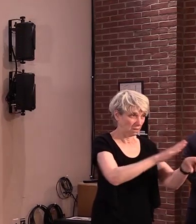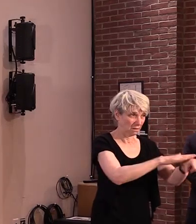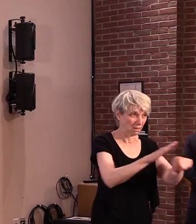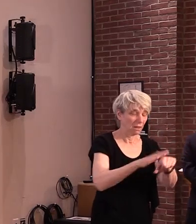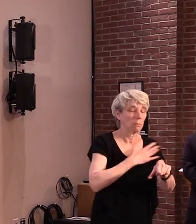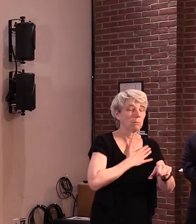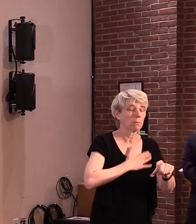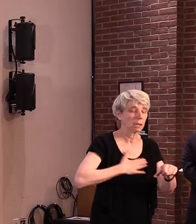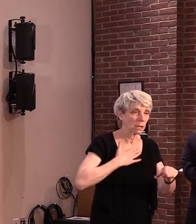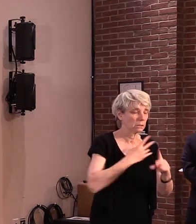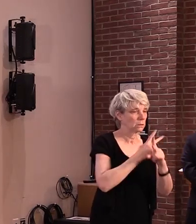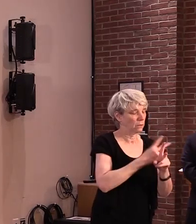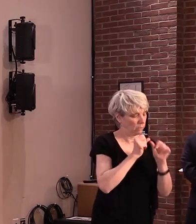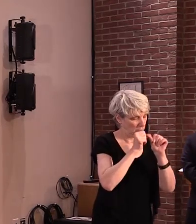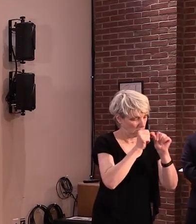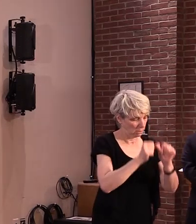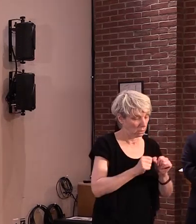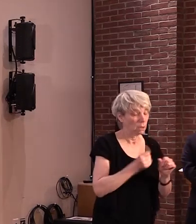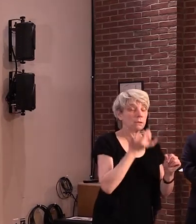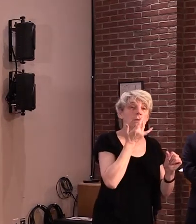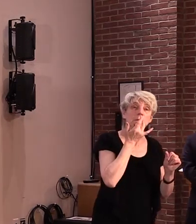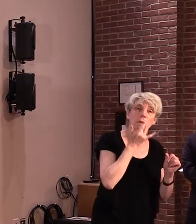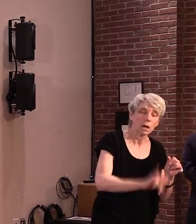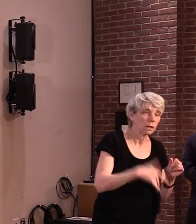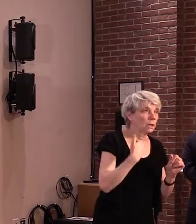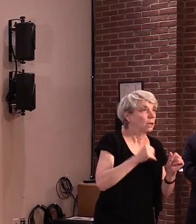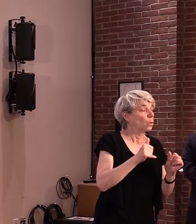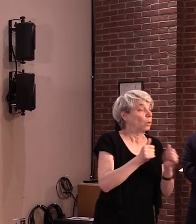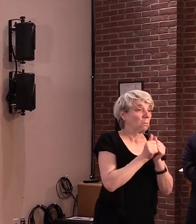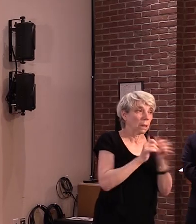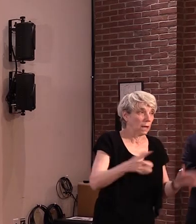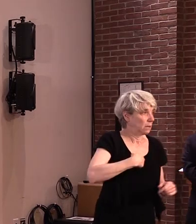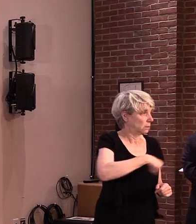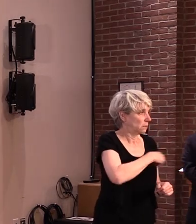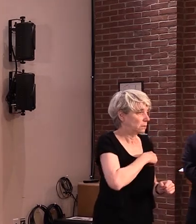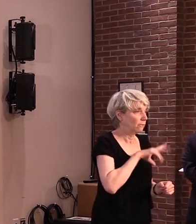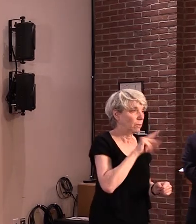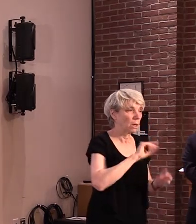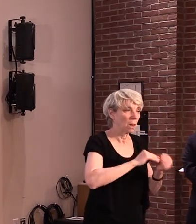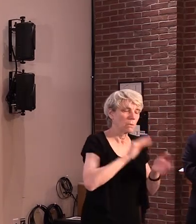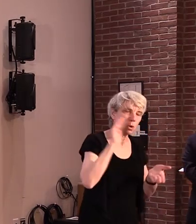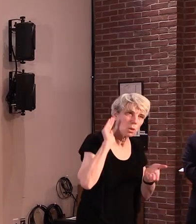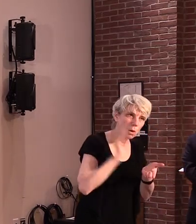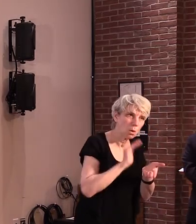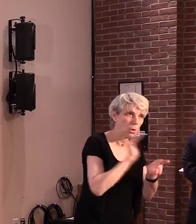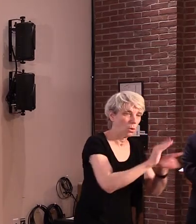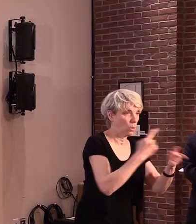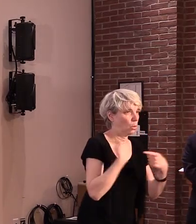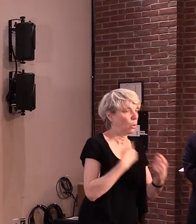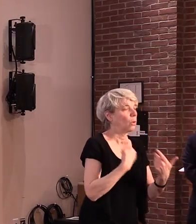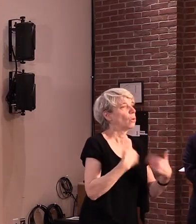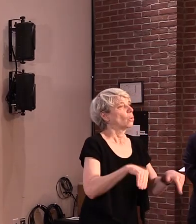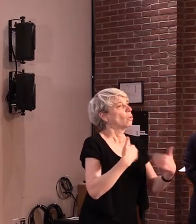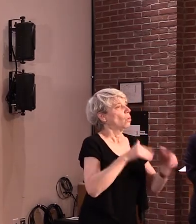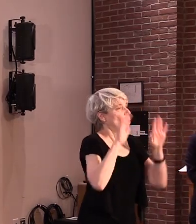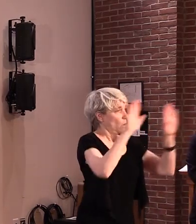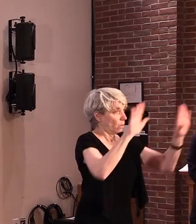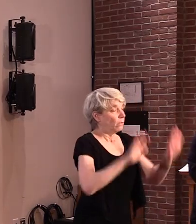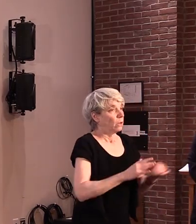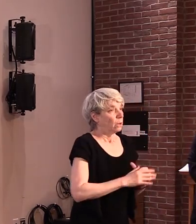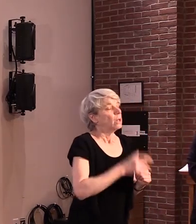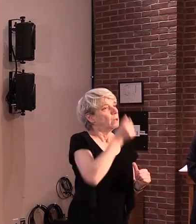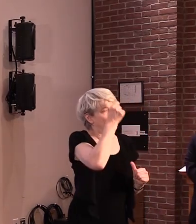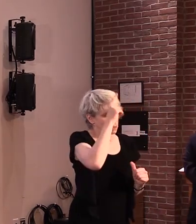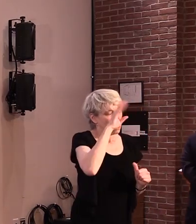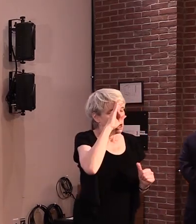blessed with very low rates of infection in the state right now. And though we have had 50